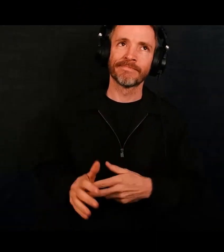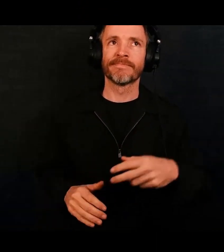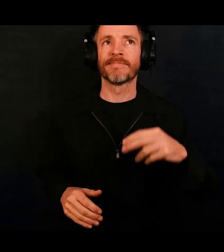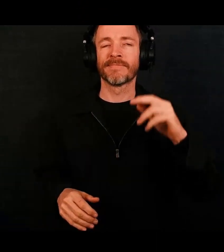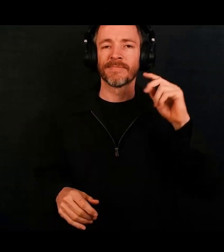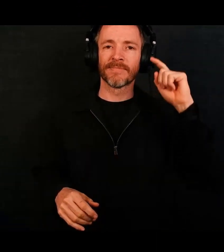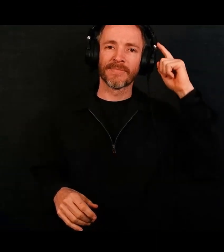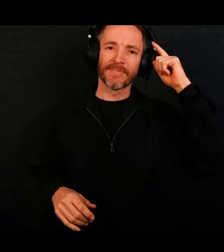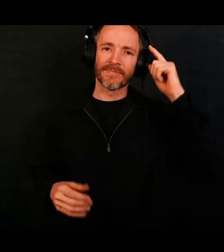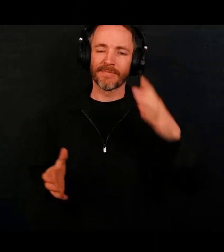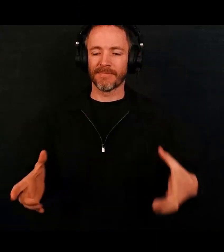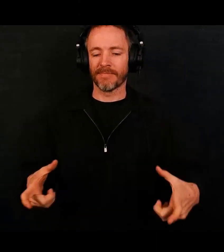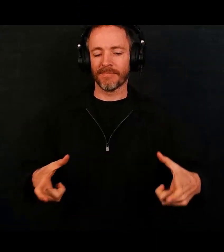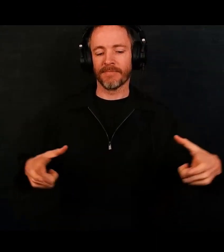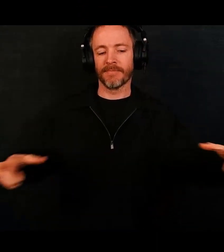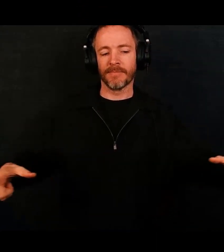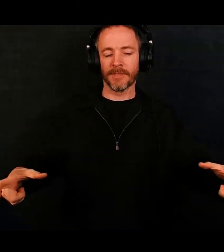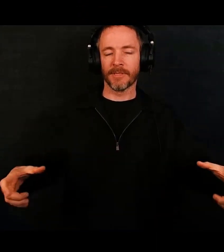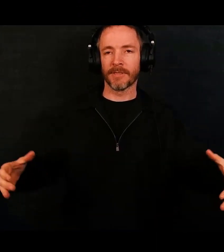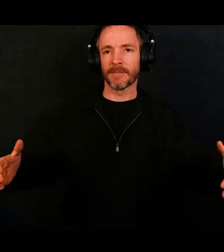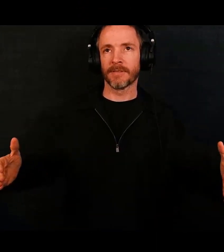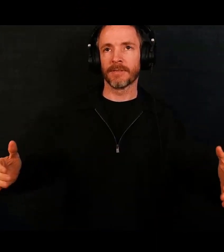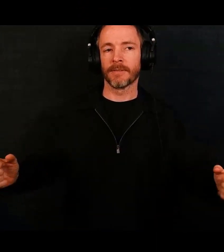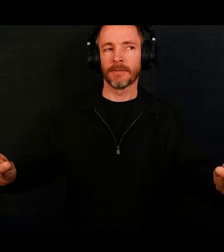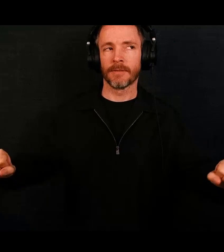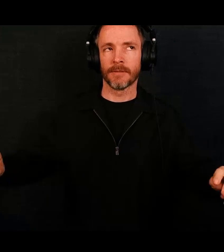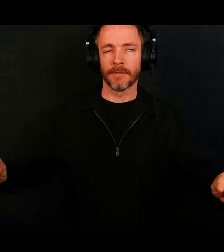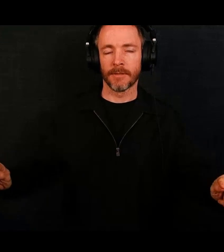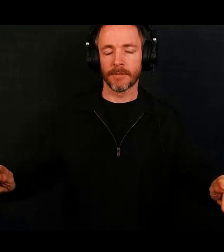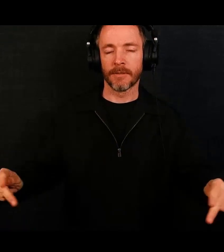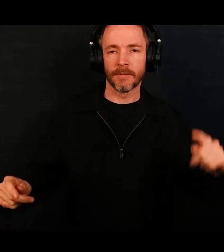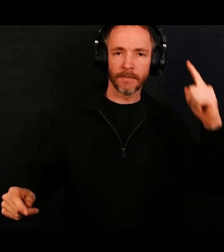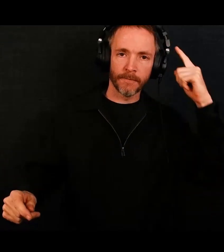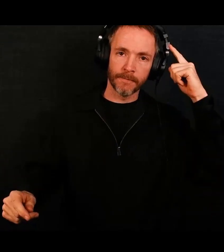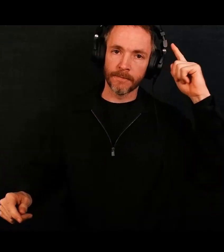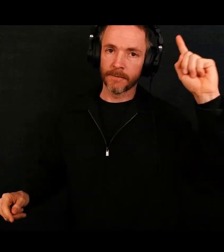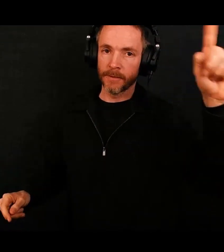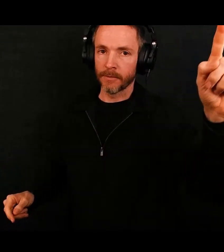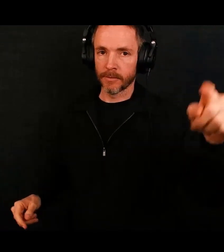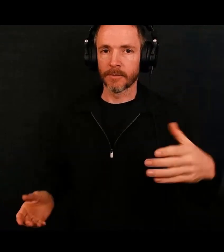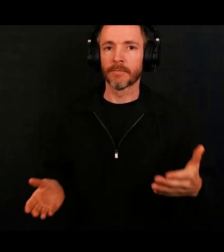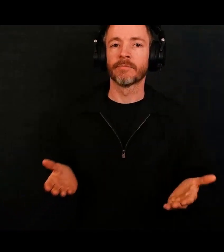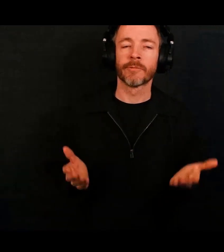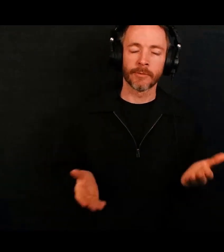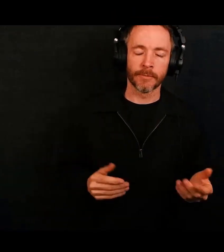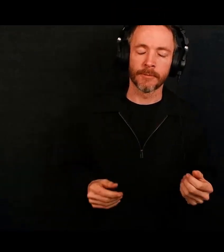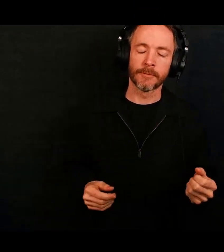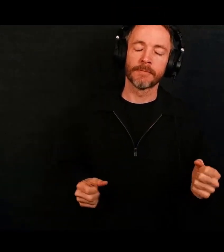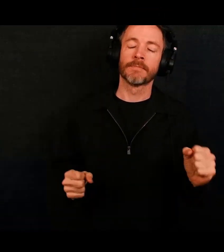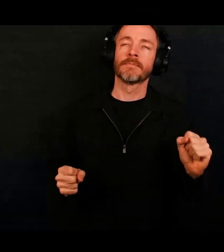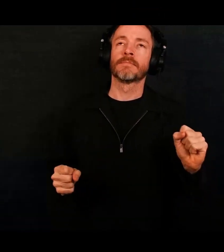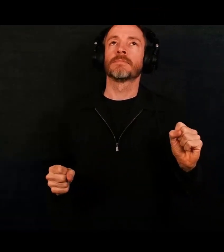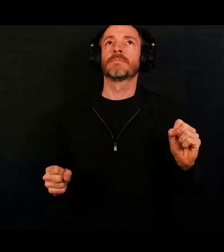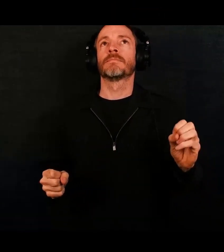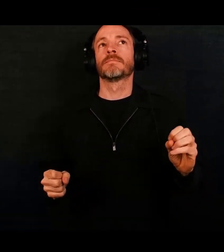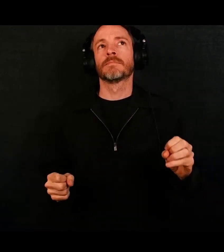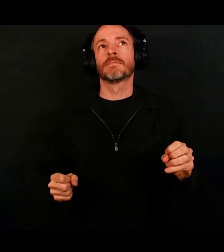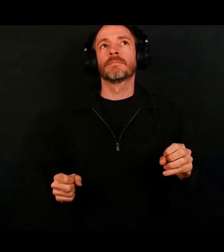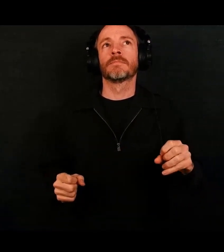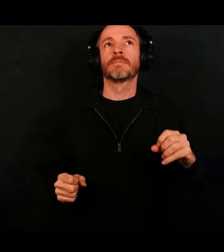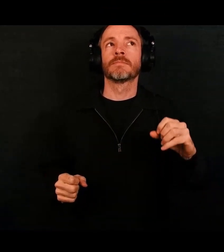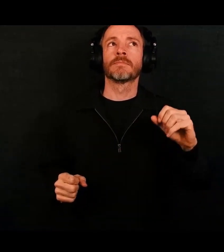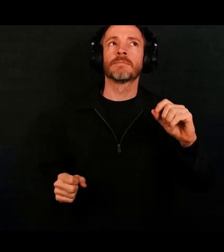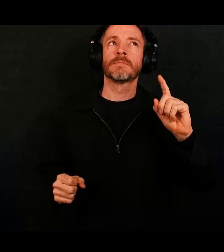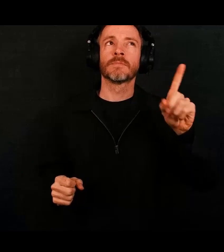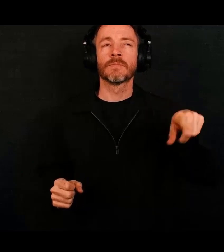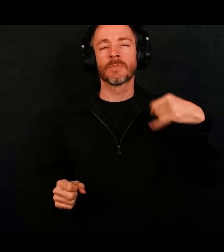So unless So unless putting a drain into one of